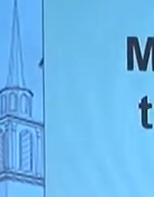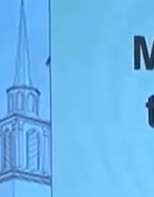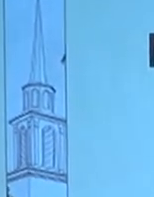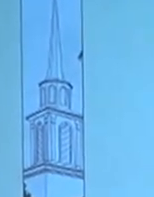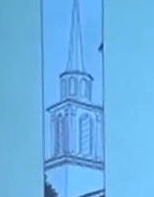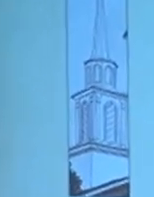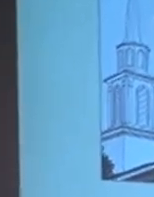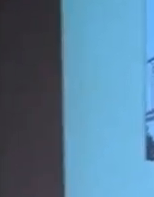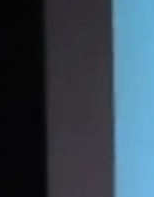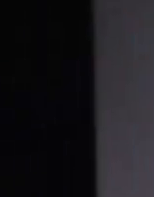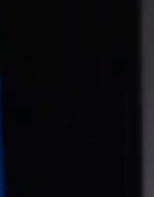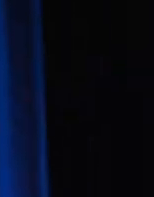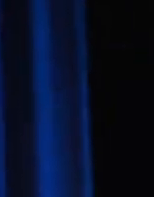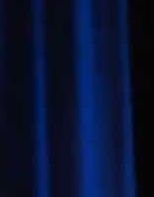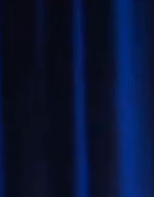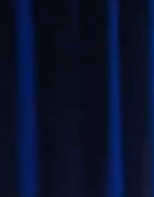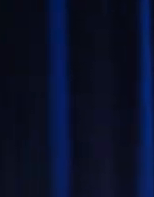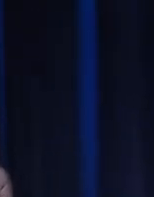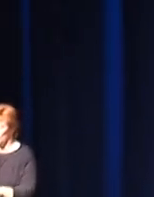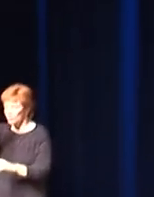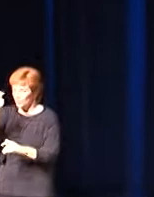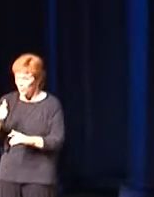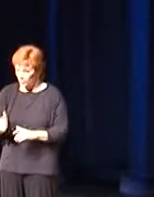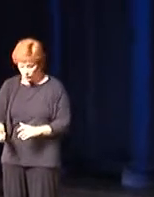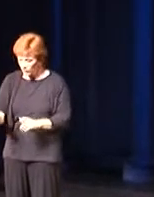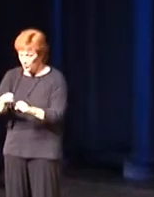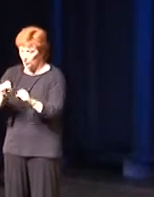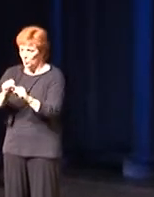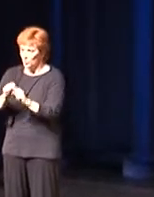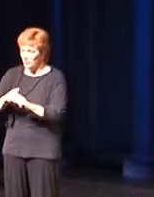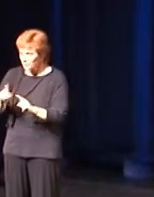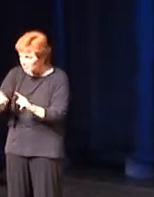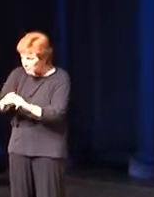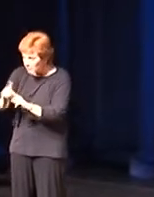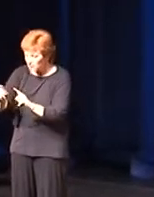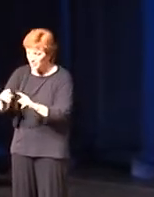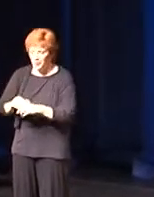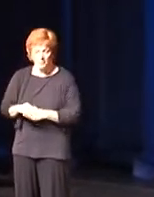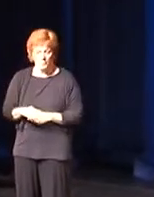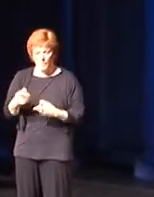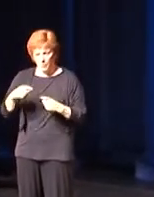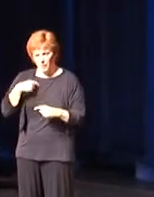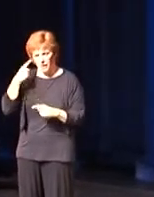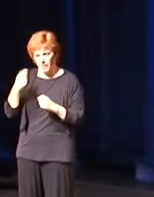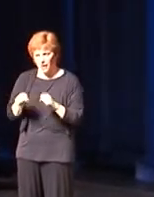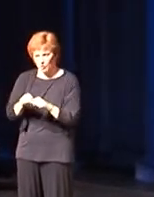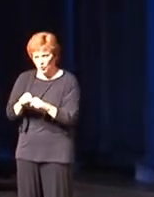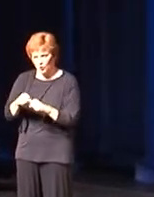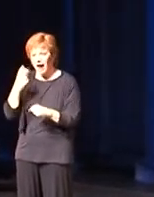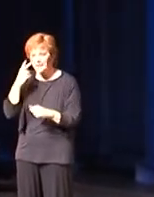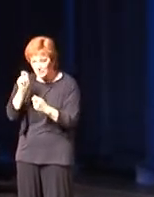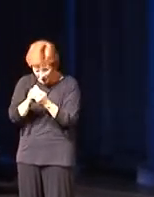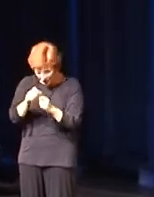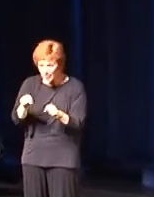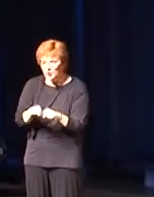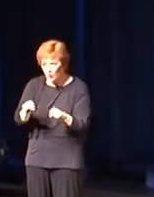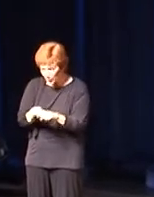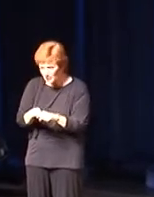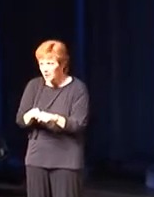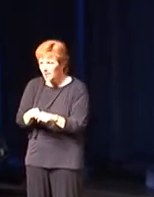bunch of shoes came up in rapid succession. You know, when I think about a shoe, I see specific